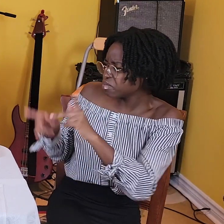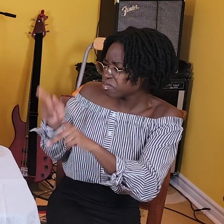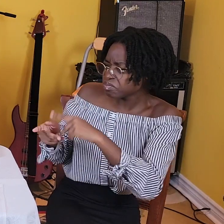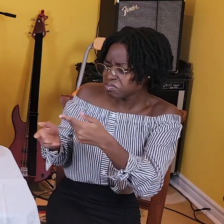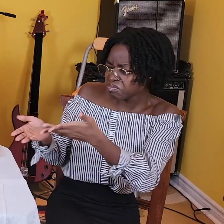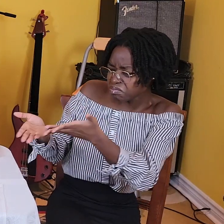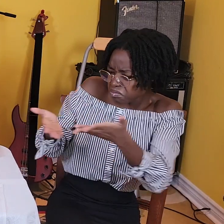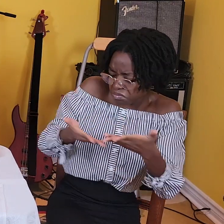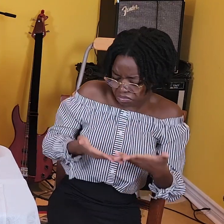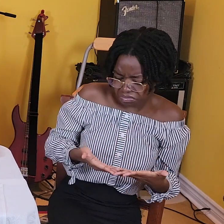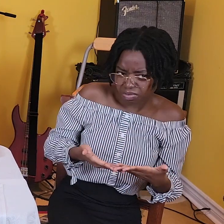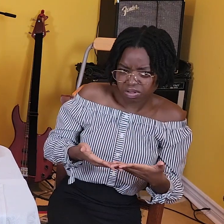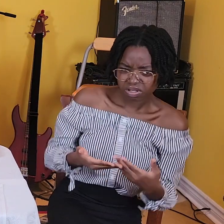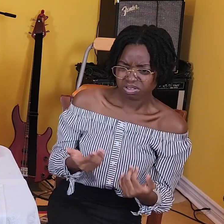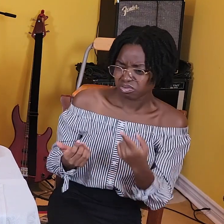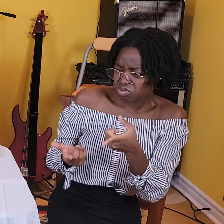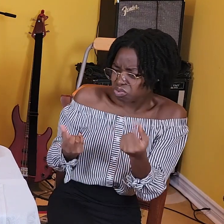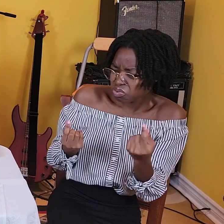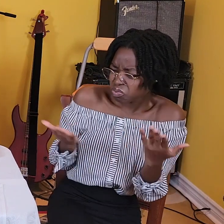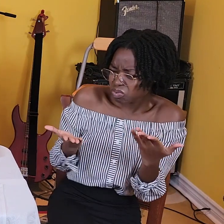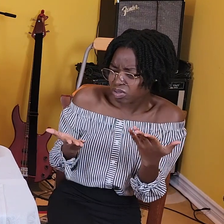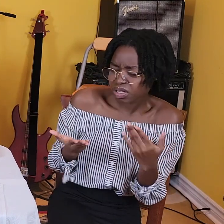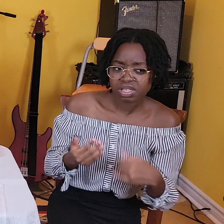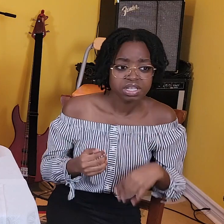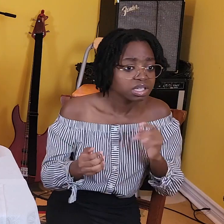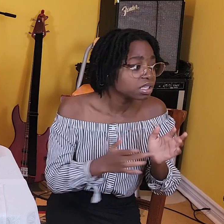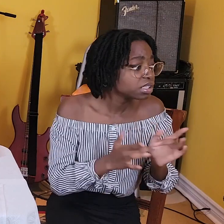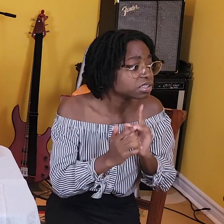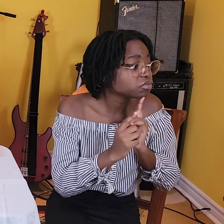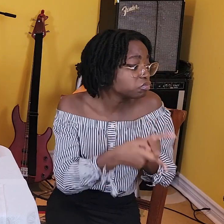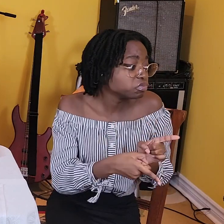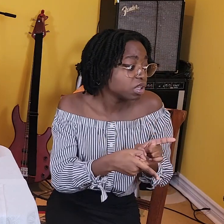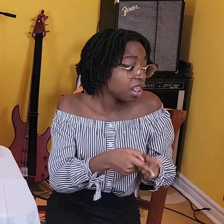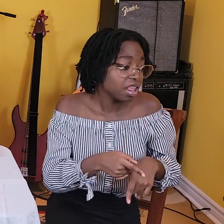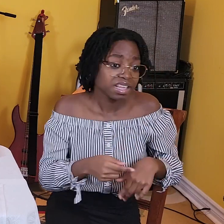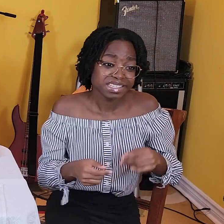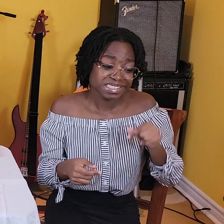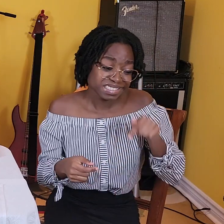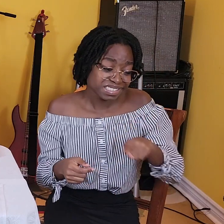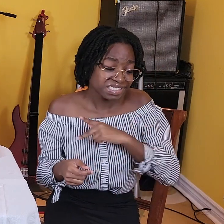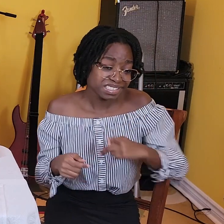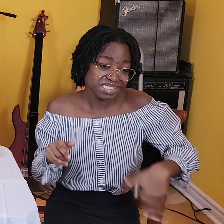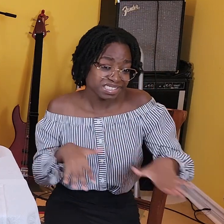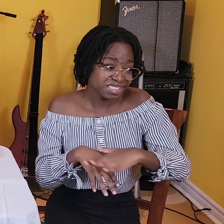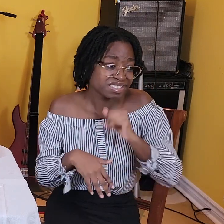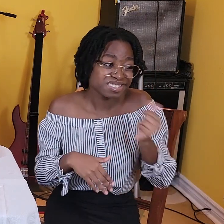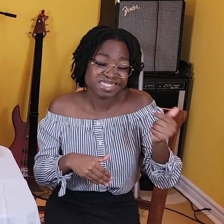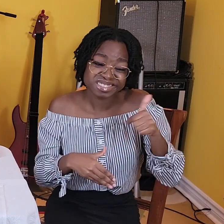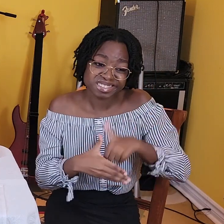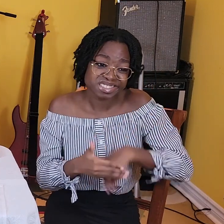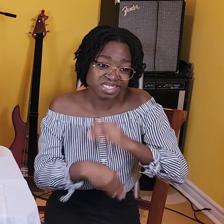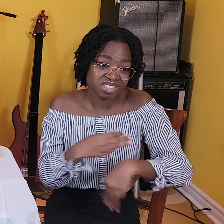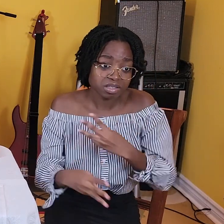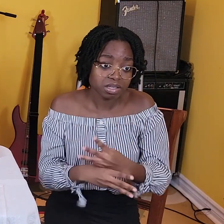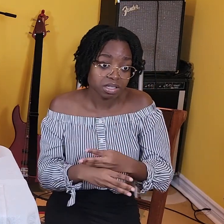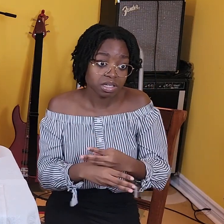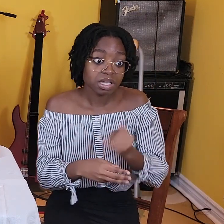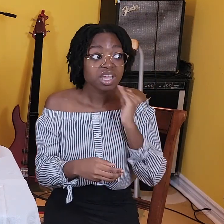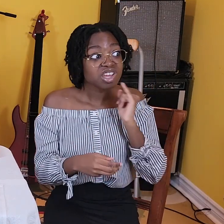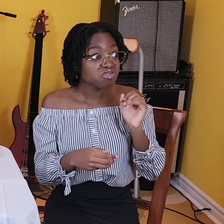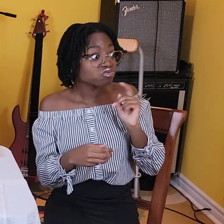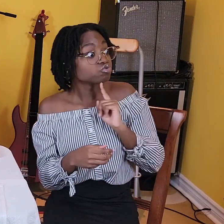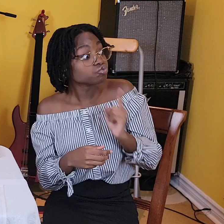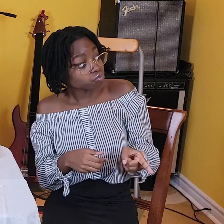My kingdom is not of this world. If my kingdom were of this world, my servants would fight, so that I would not be delivered to the Jews. But